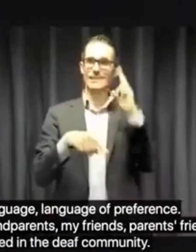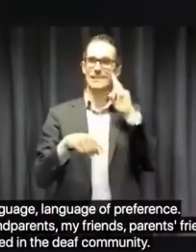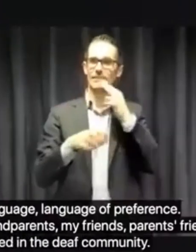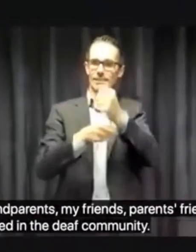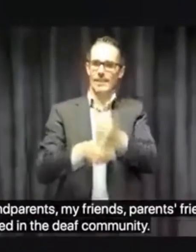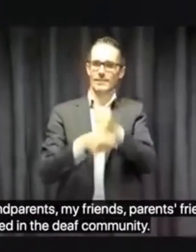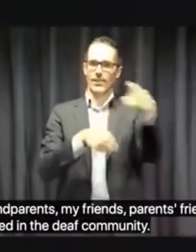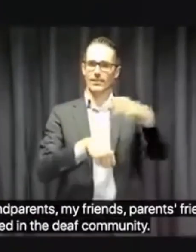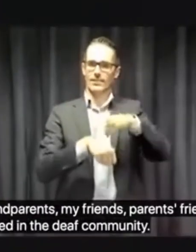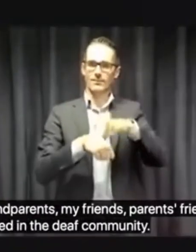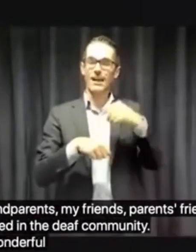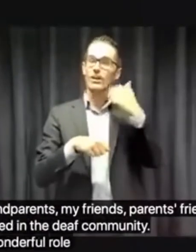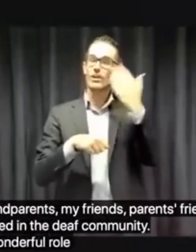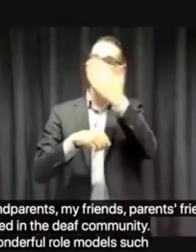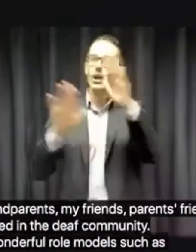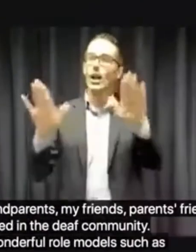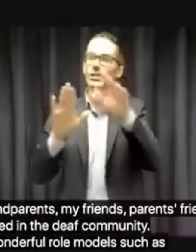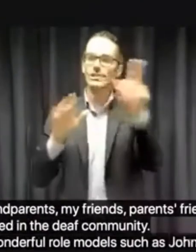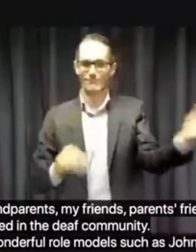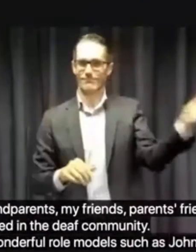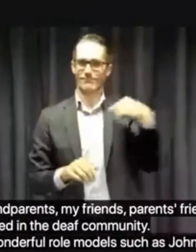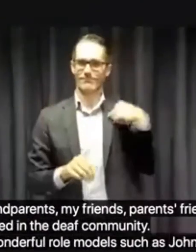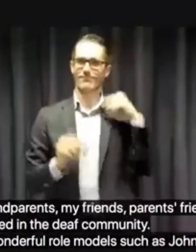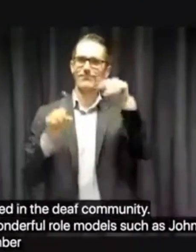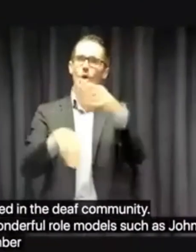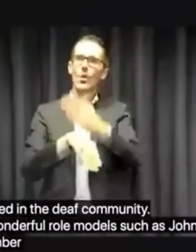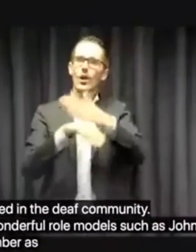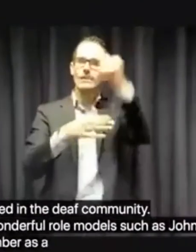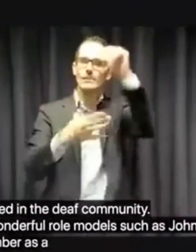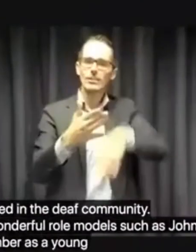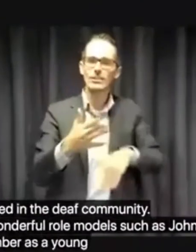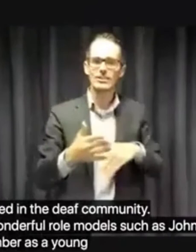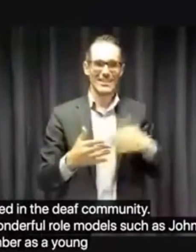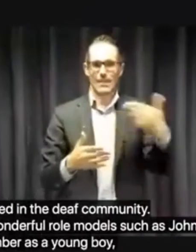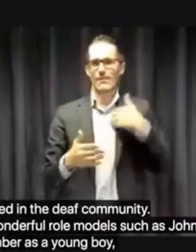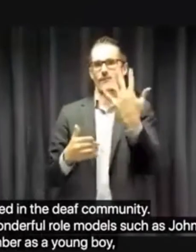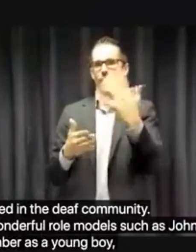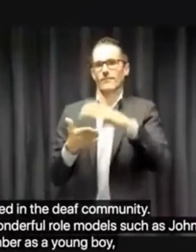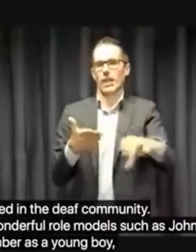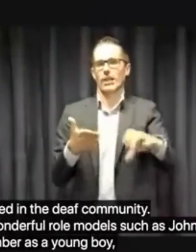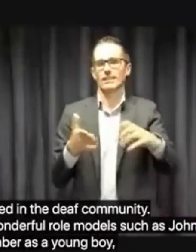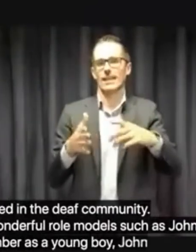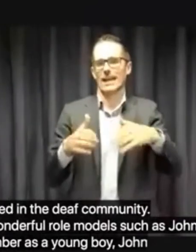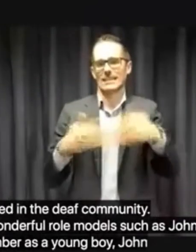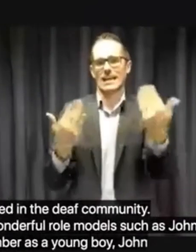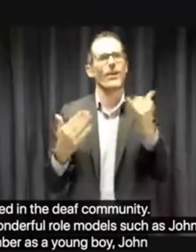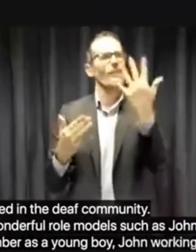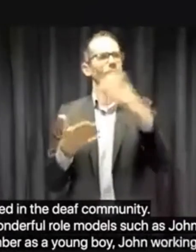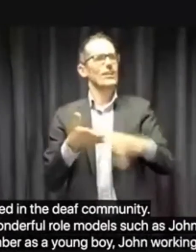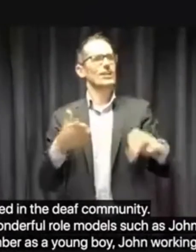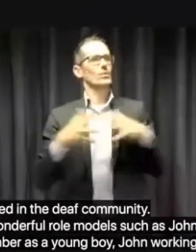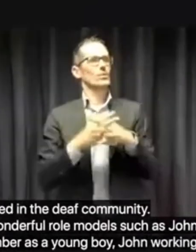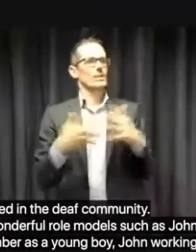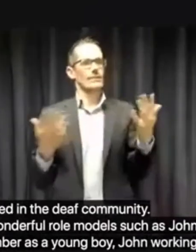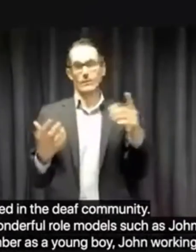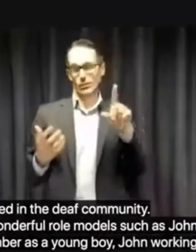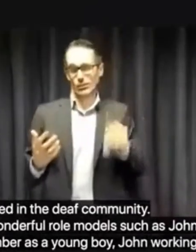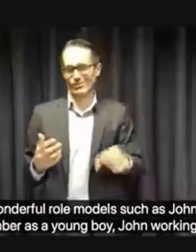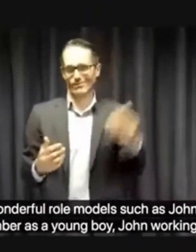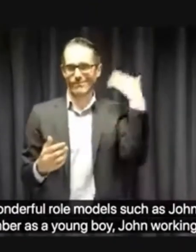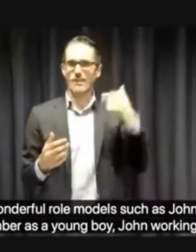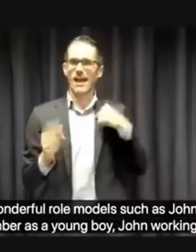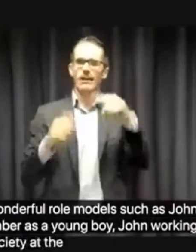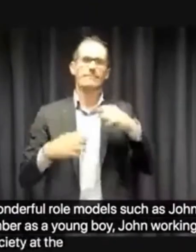boy, John working at the Deaf Society at the time, and during the school holidays, he invited me in for working school. He's giving like $5 a day, or sort